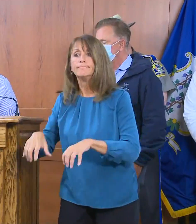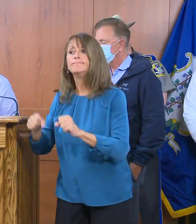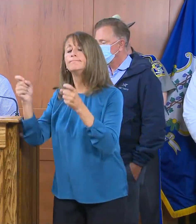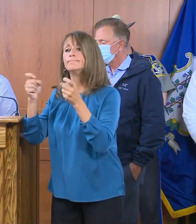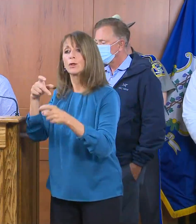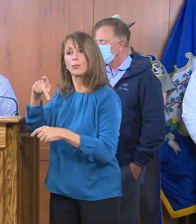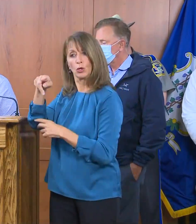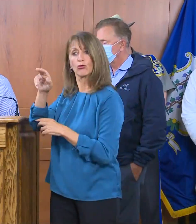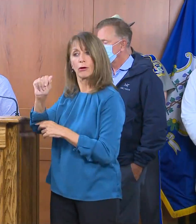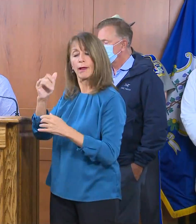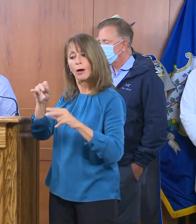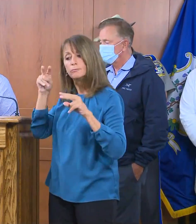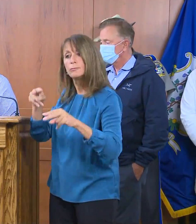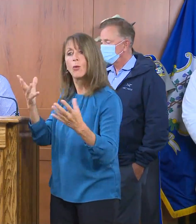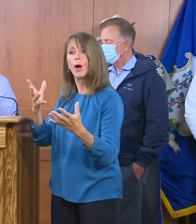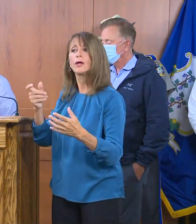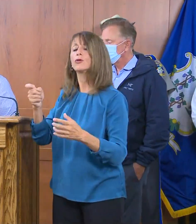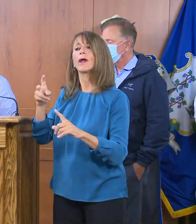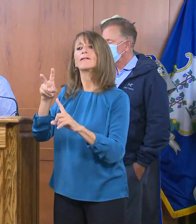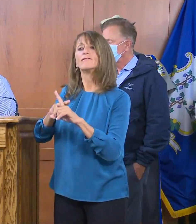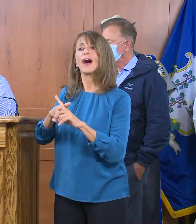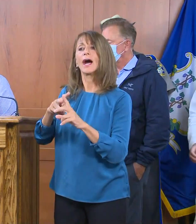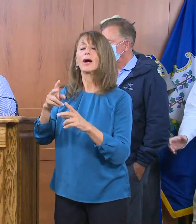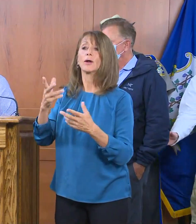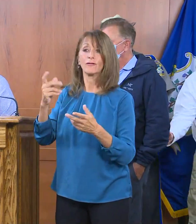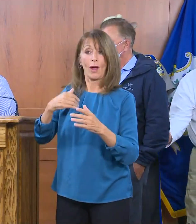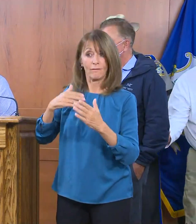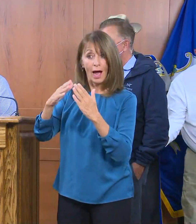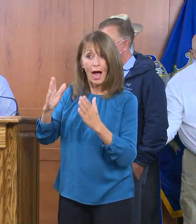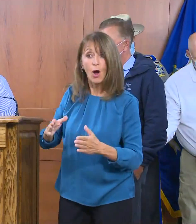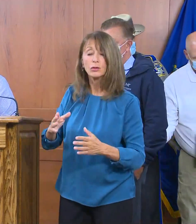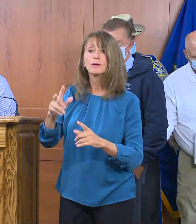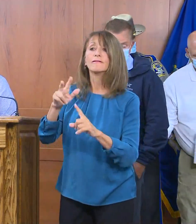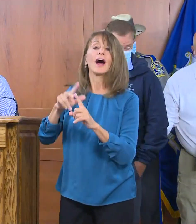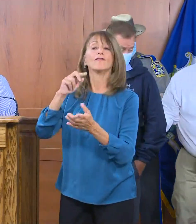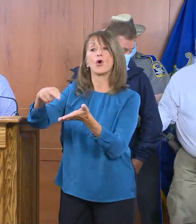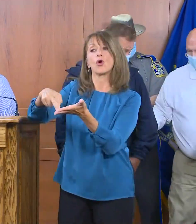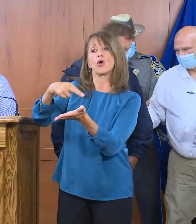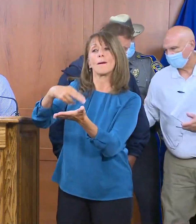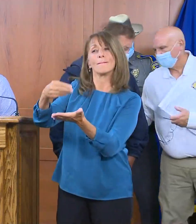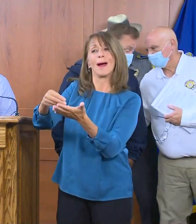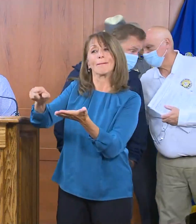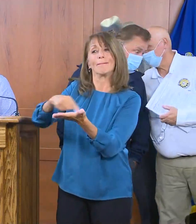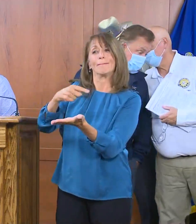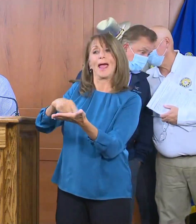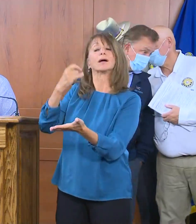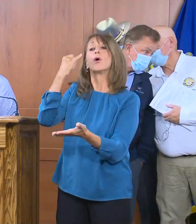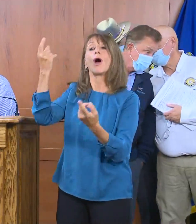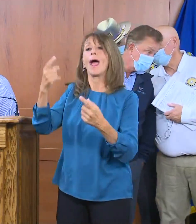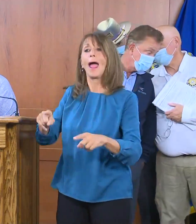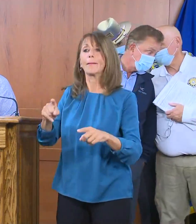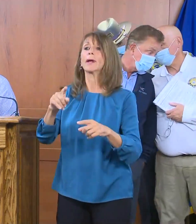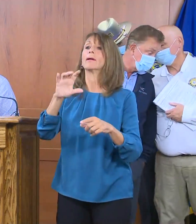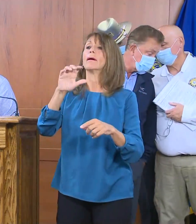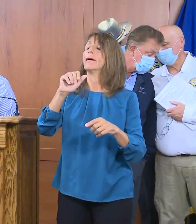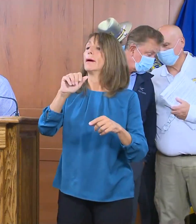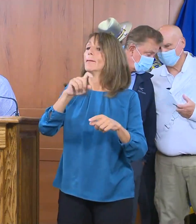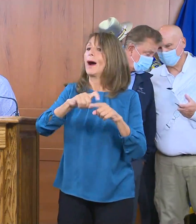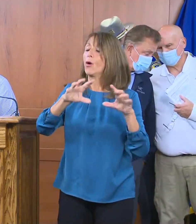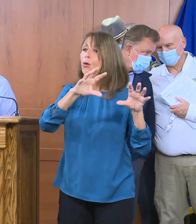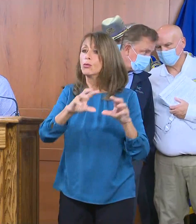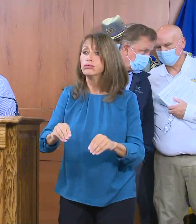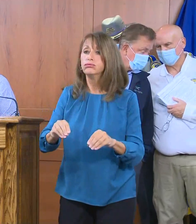includes being able to file, residential customers being able to file for reimbursement of lost food and spoiled